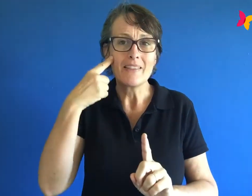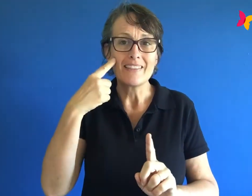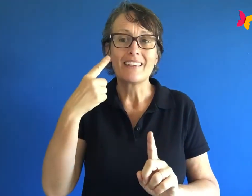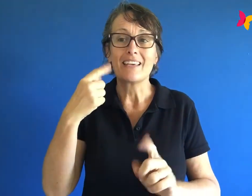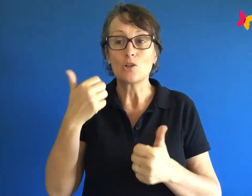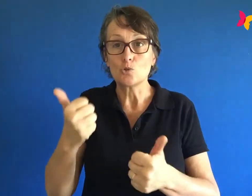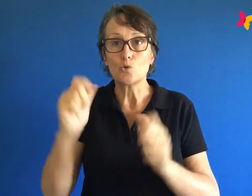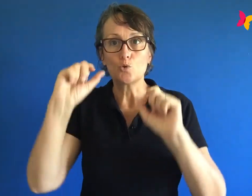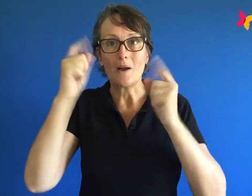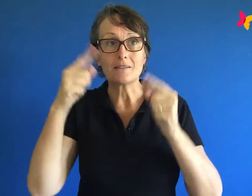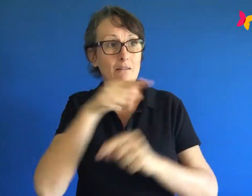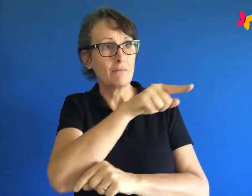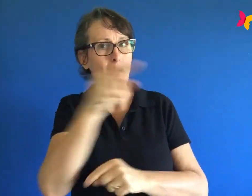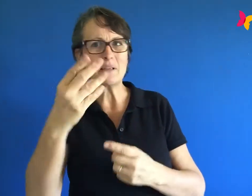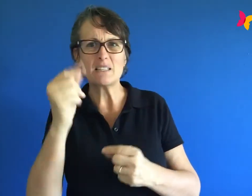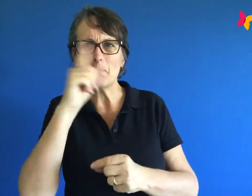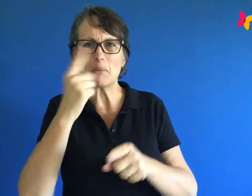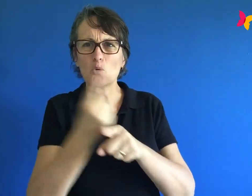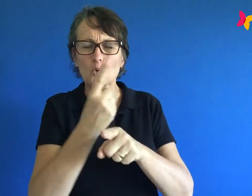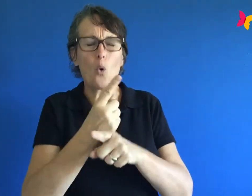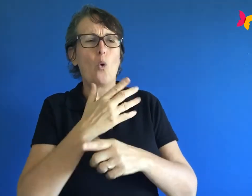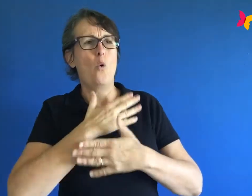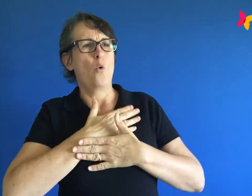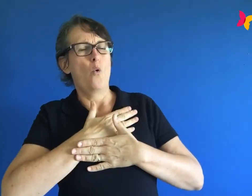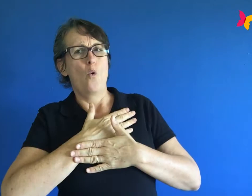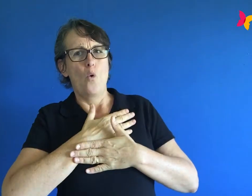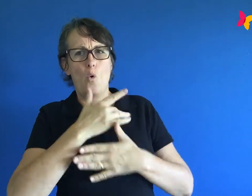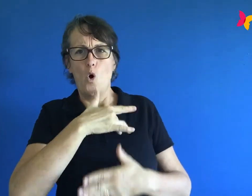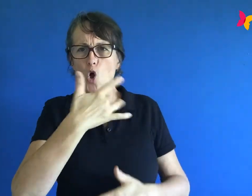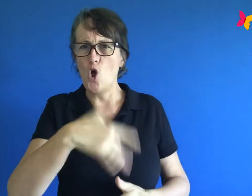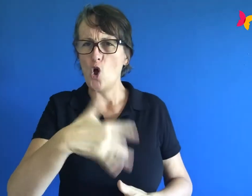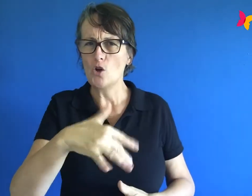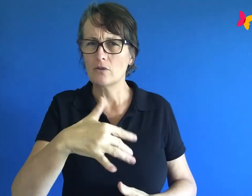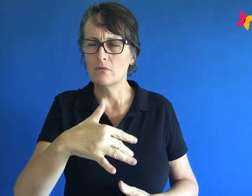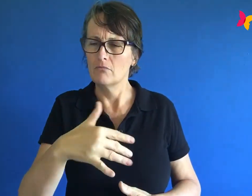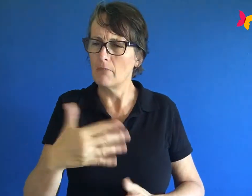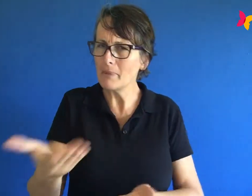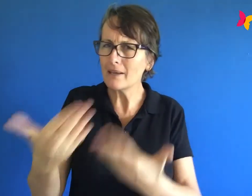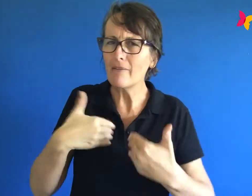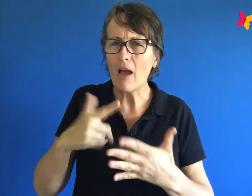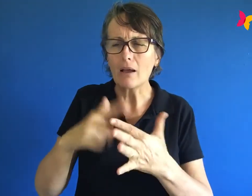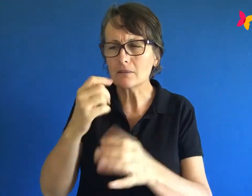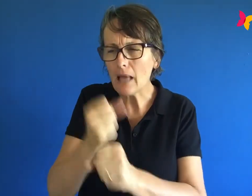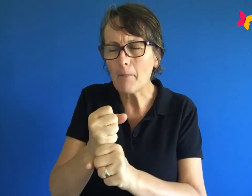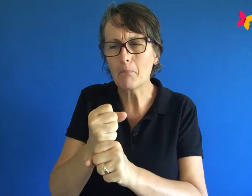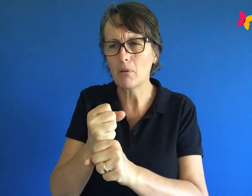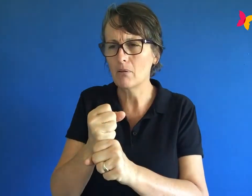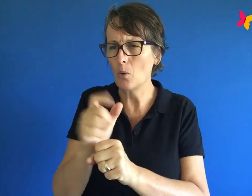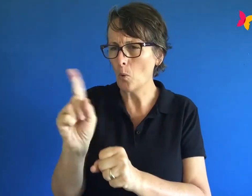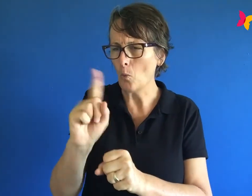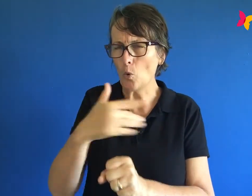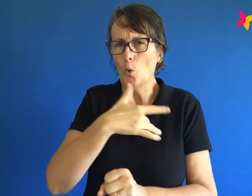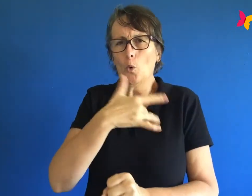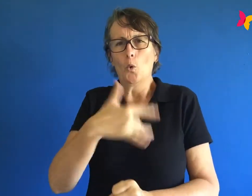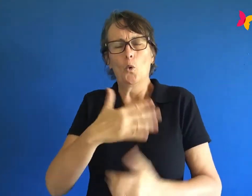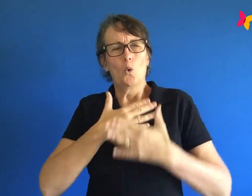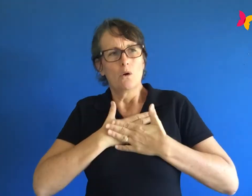sort of things that were hurtful to you and your family. So, what were the sorts of things that were being said that were hurtful? I